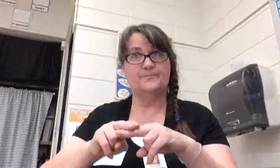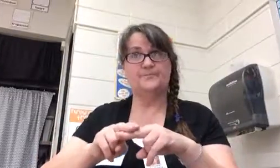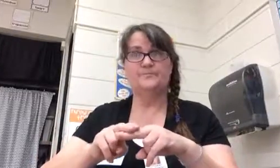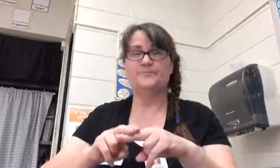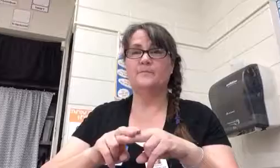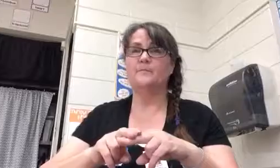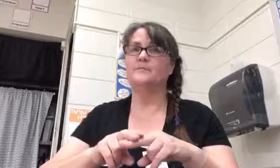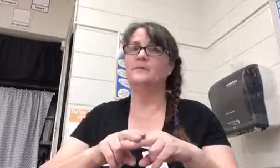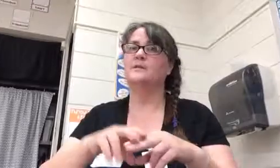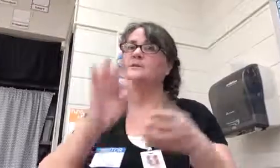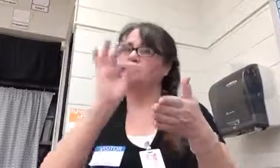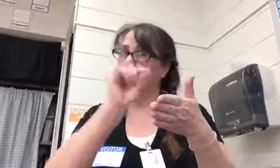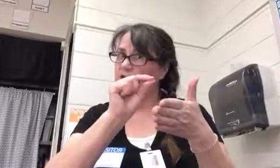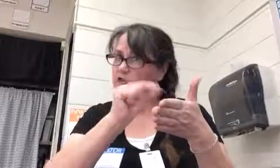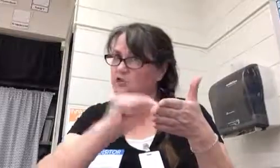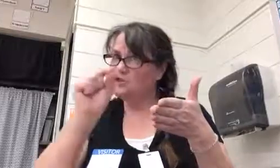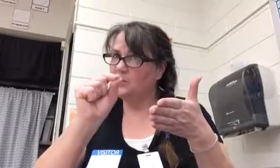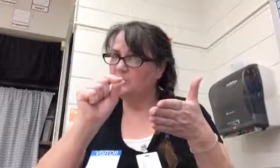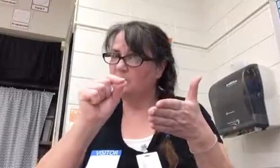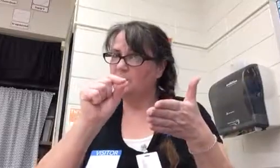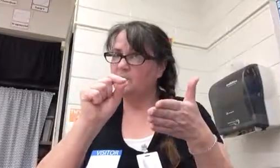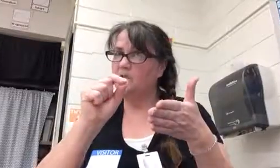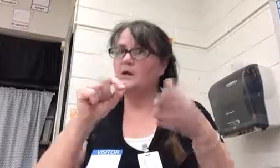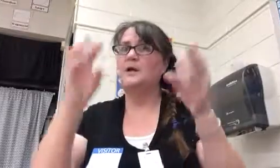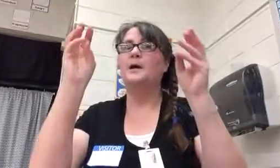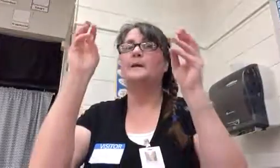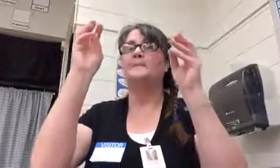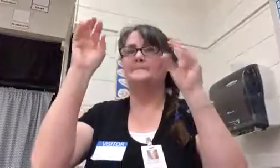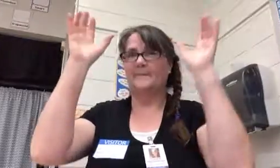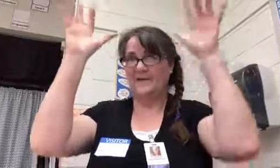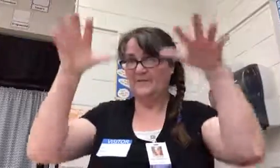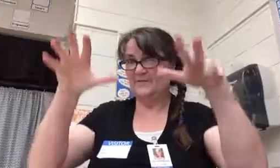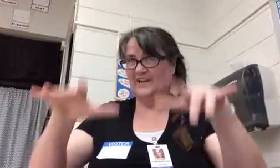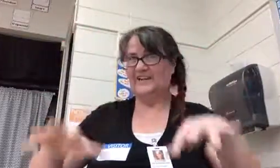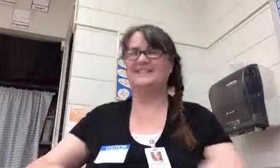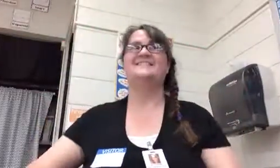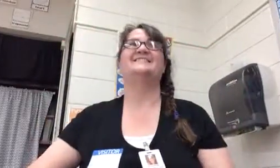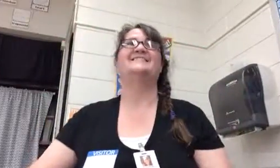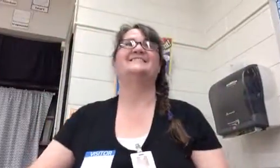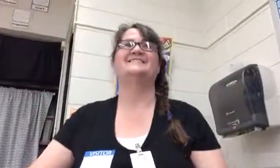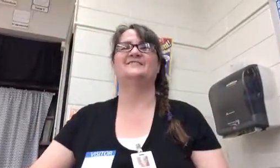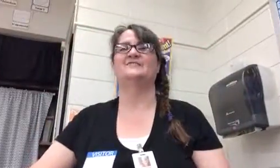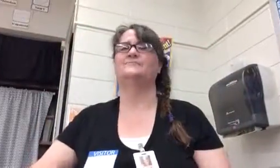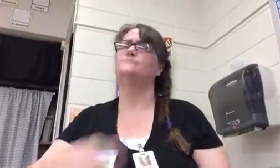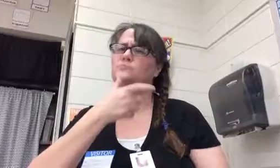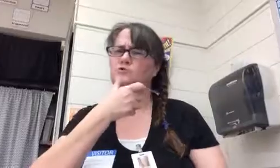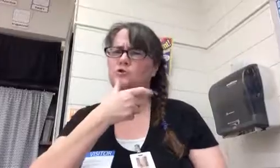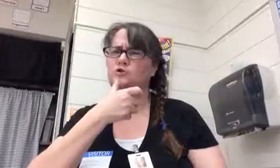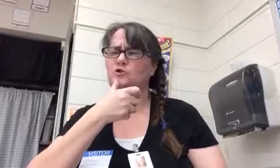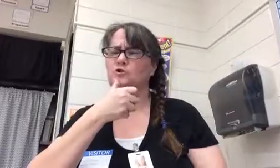guess it just kind of depends. Okay? All right, who is my helper? Come on up,